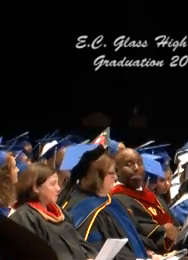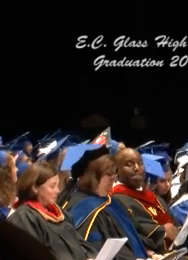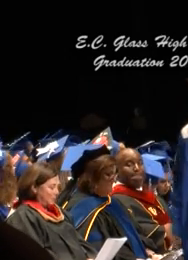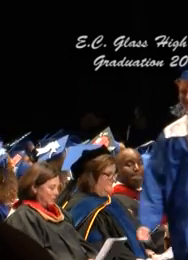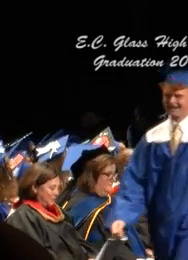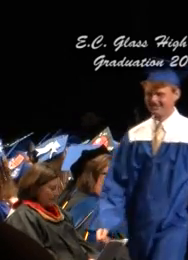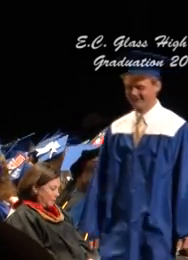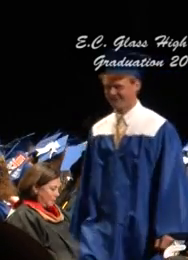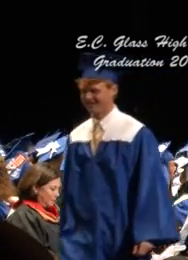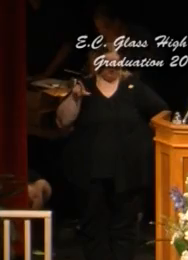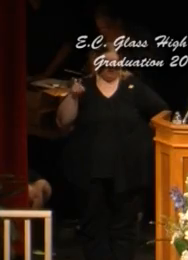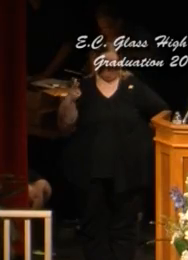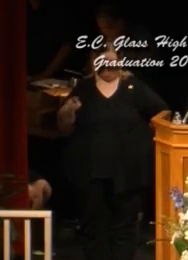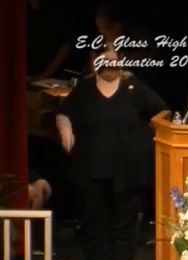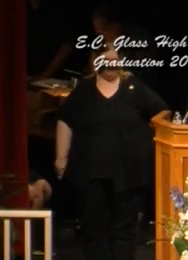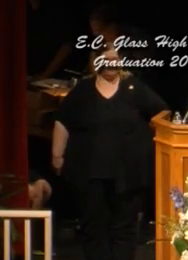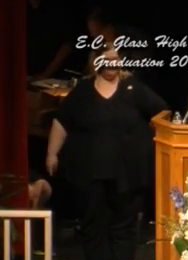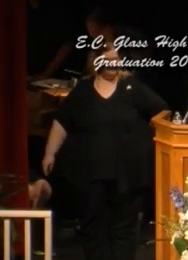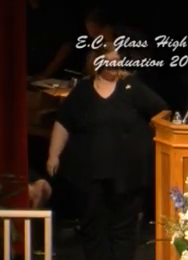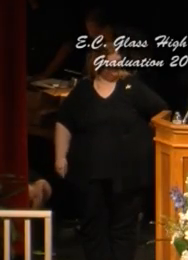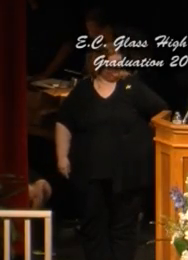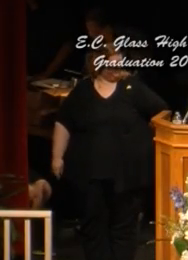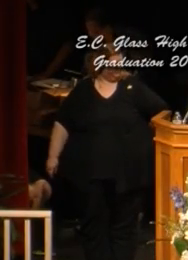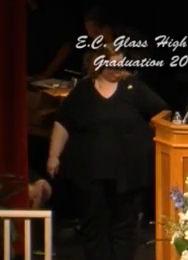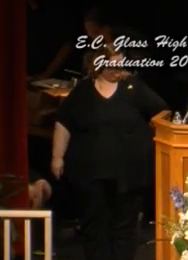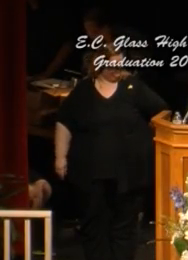Talisha Nicole Rudolph.